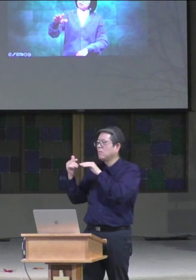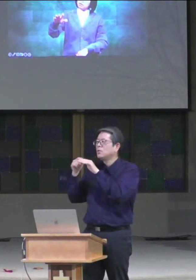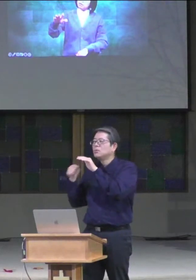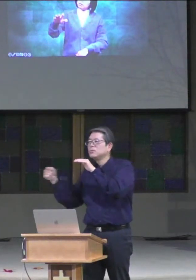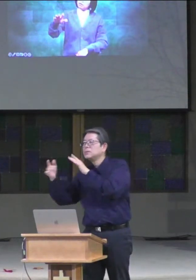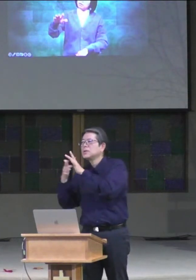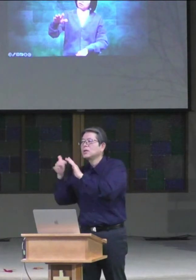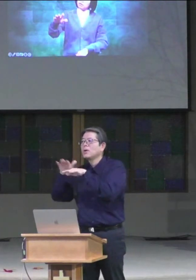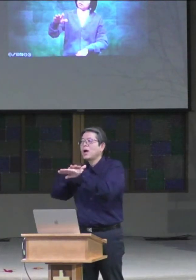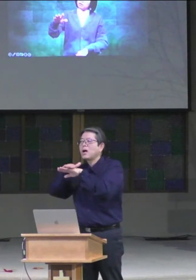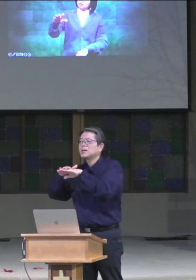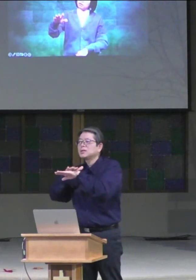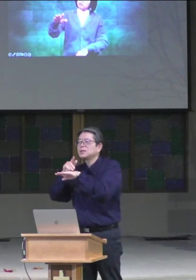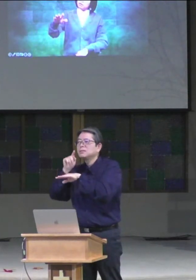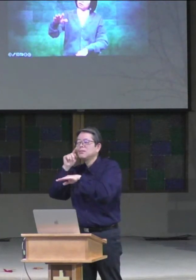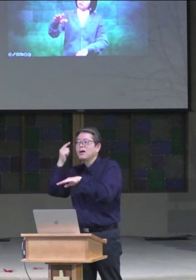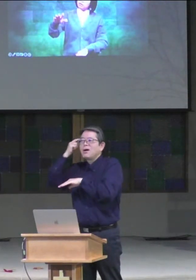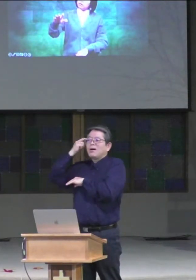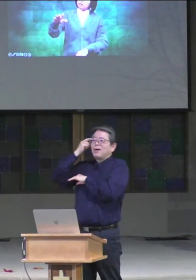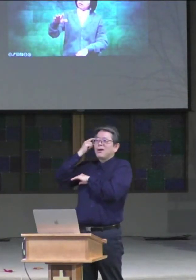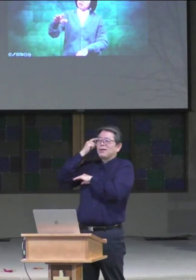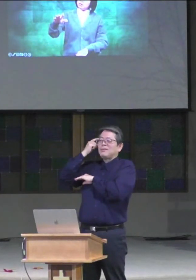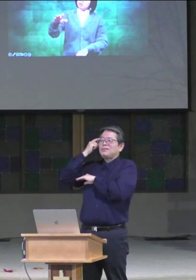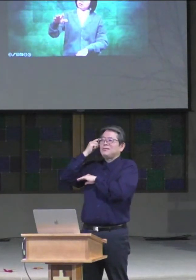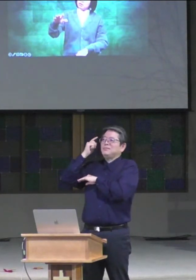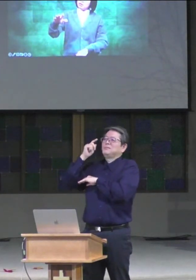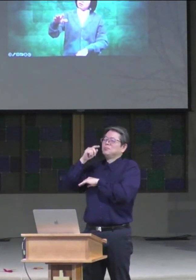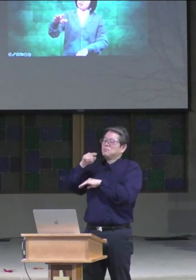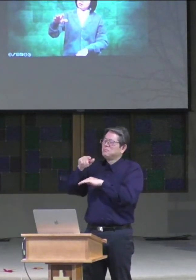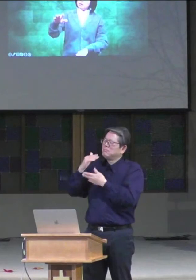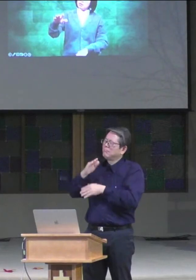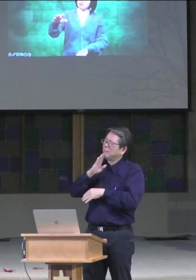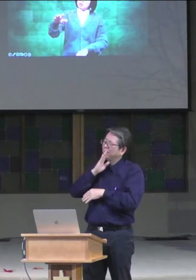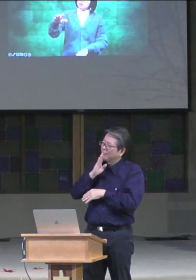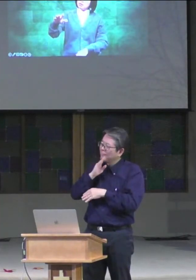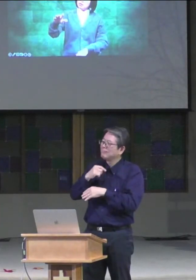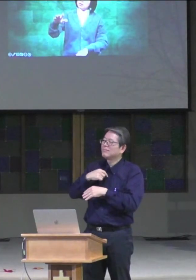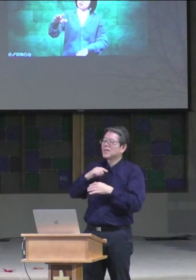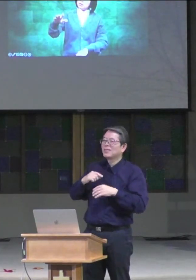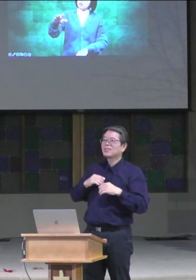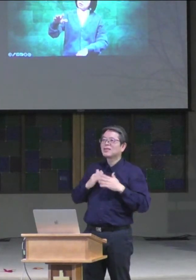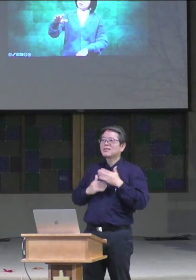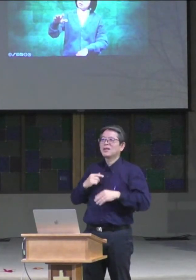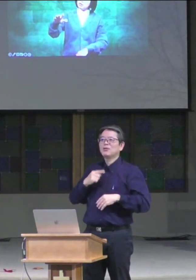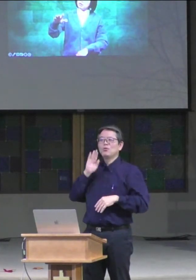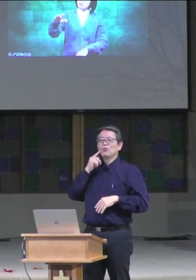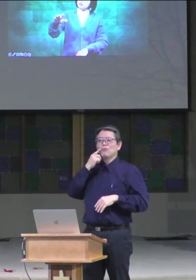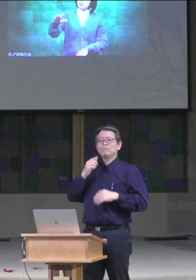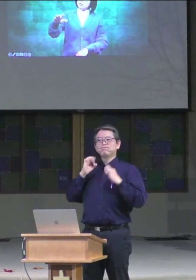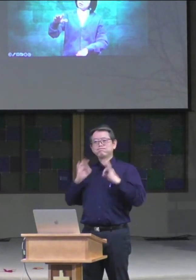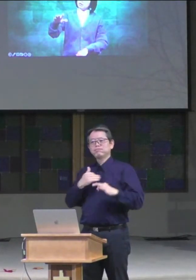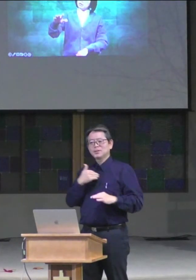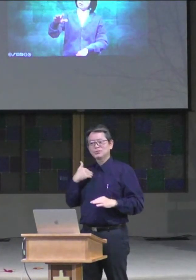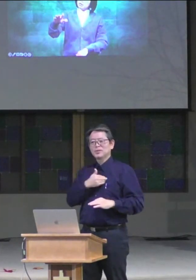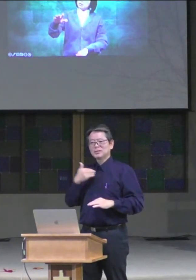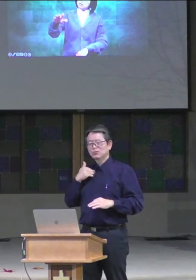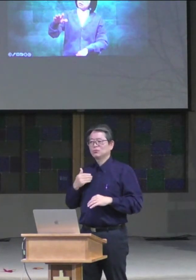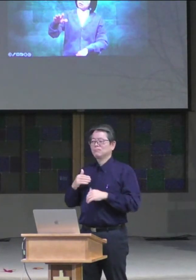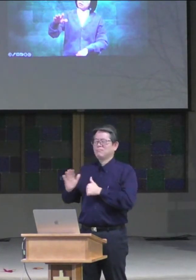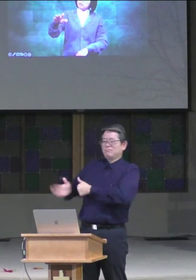it was like he was on our level. He was showing us the love of God. And that's just, and as I came to